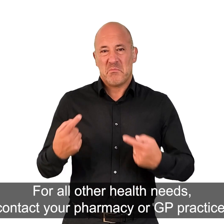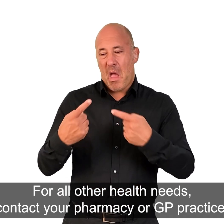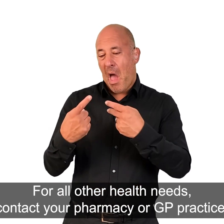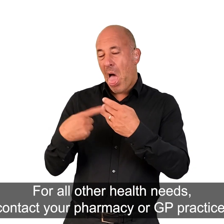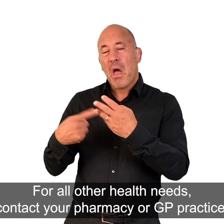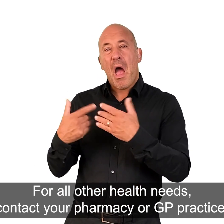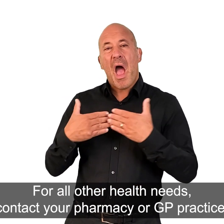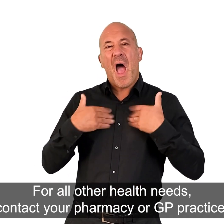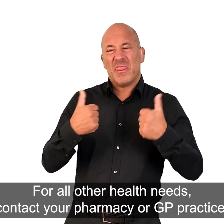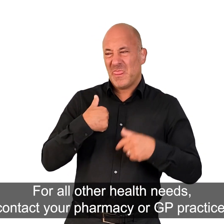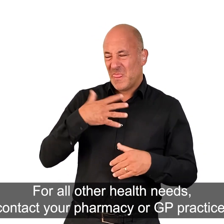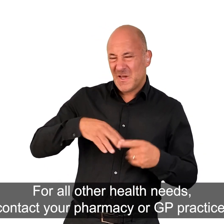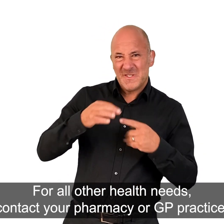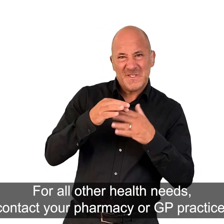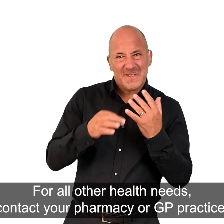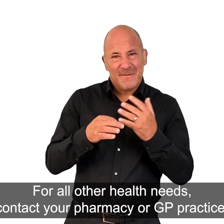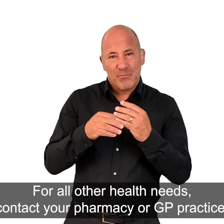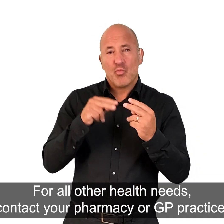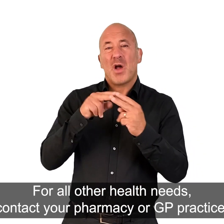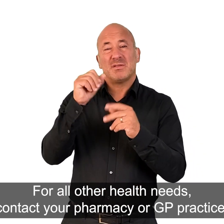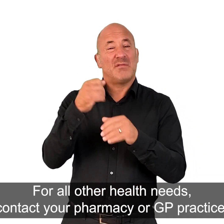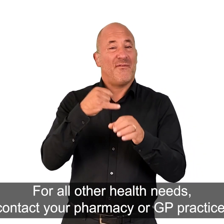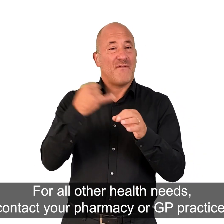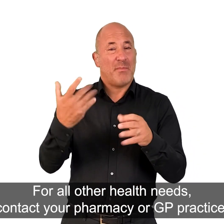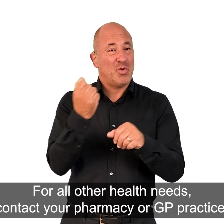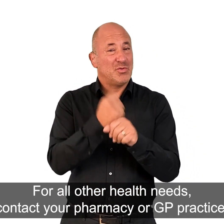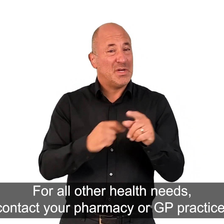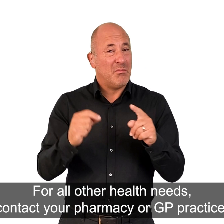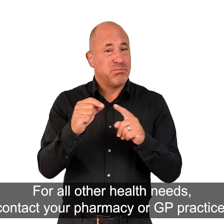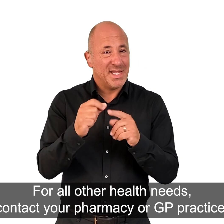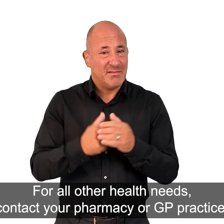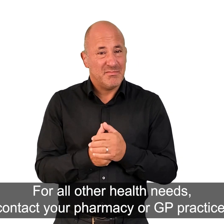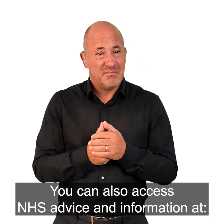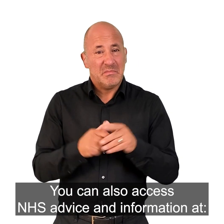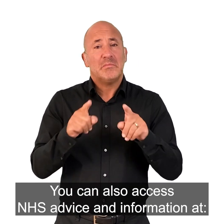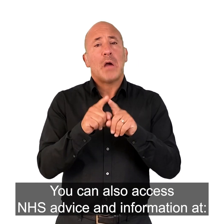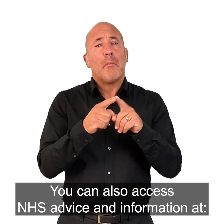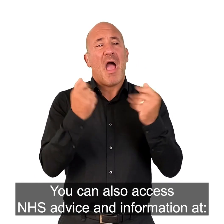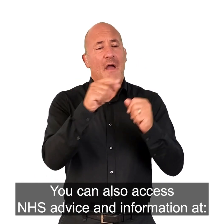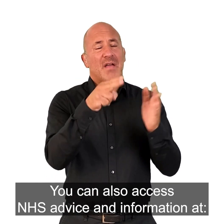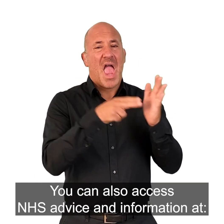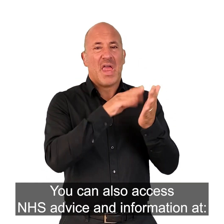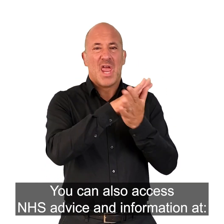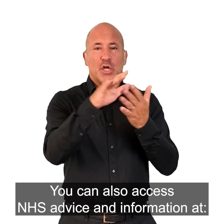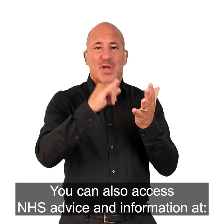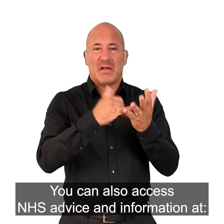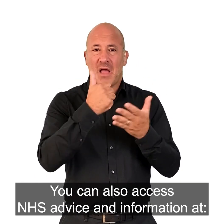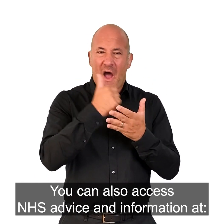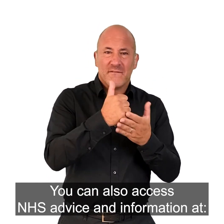For all other health needs, contact your pharmacy or GP practice. You can also access NHS